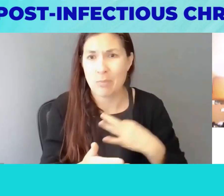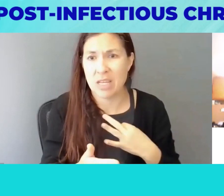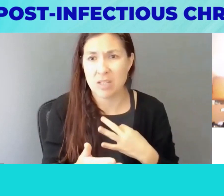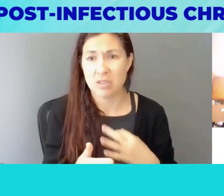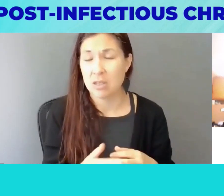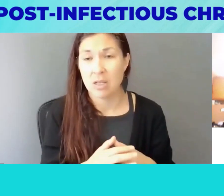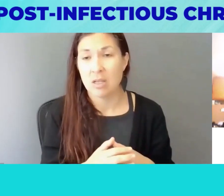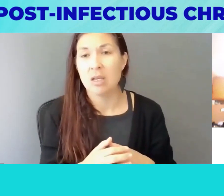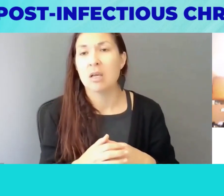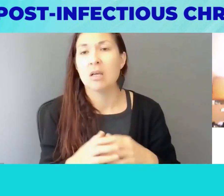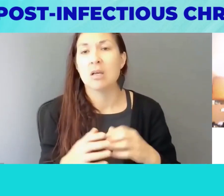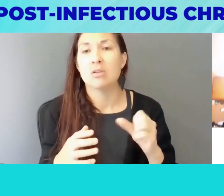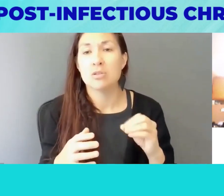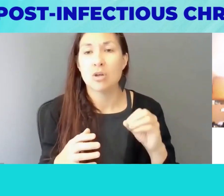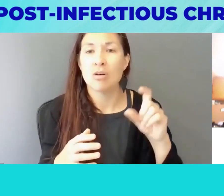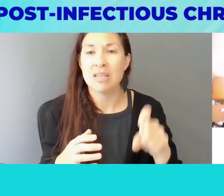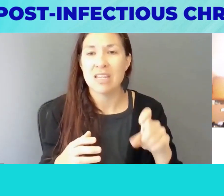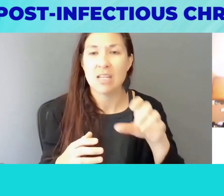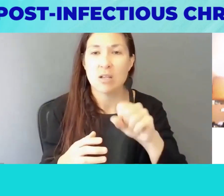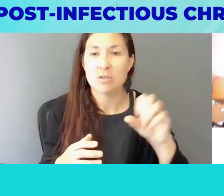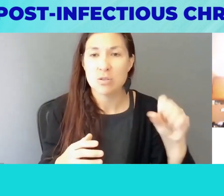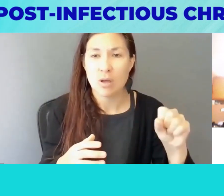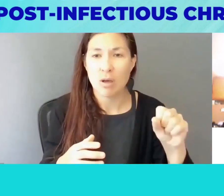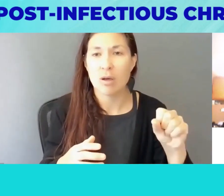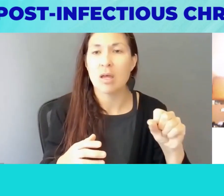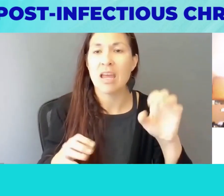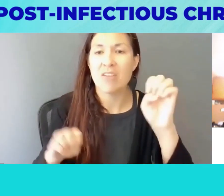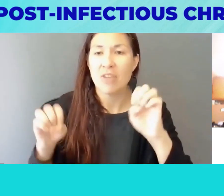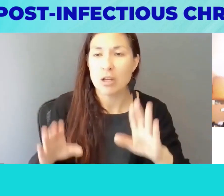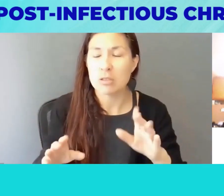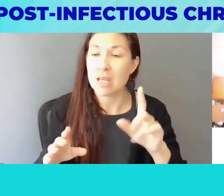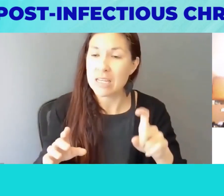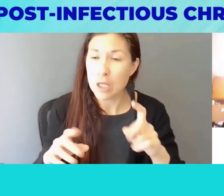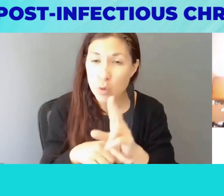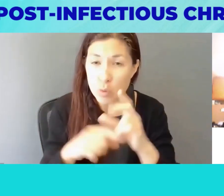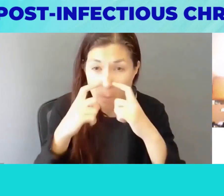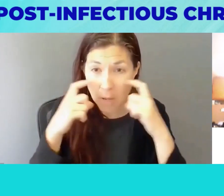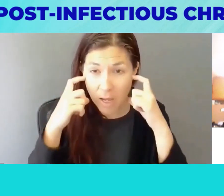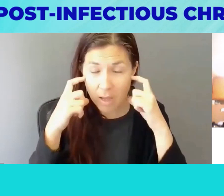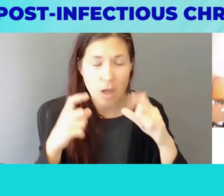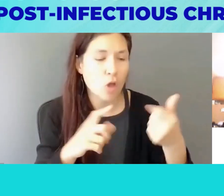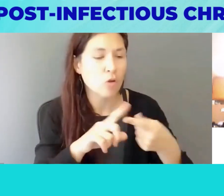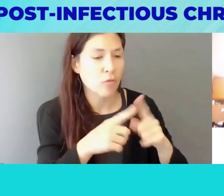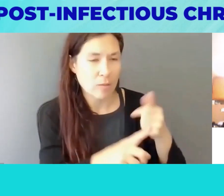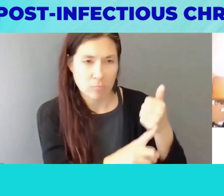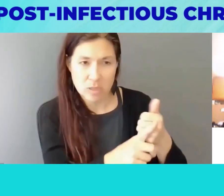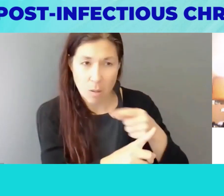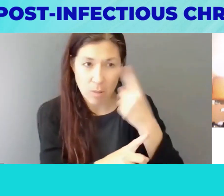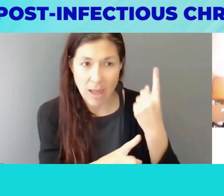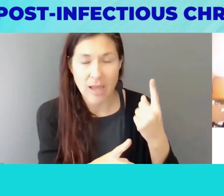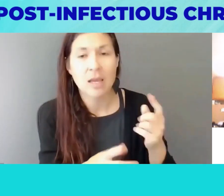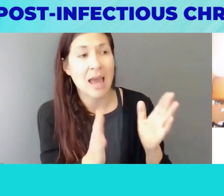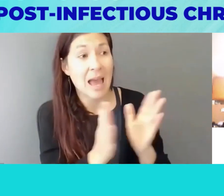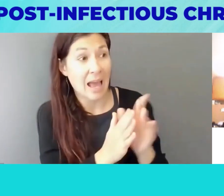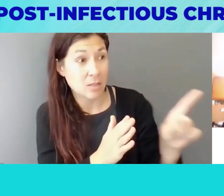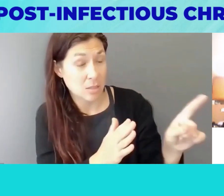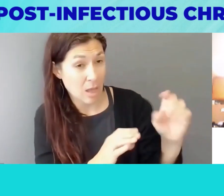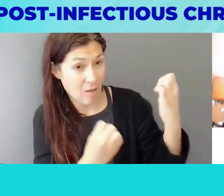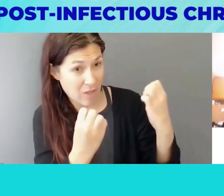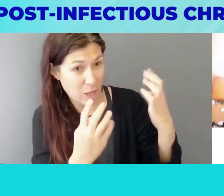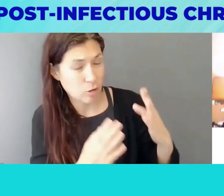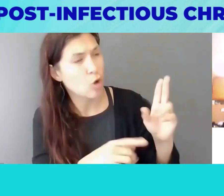Before I got sick, I was living my best life, multitasking supermom, a business owner. I ran 2 businesses, volunteered at my